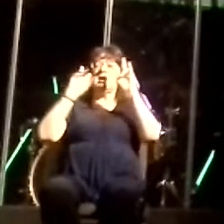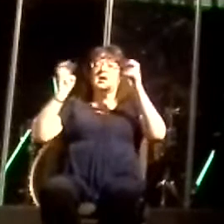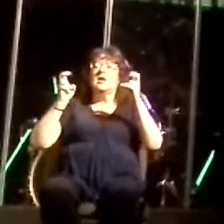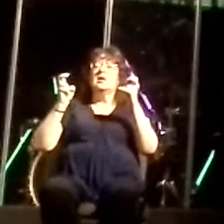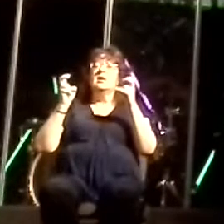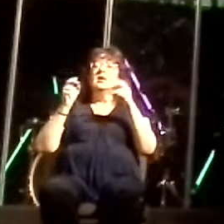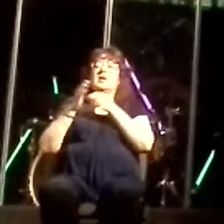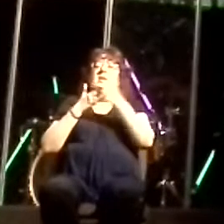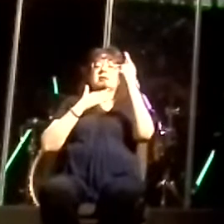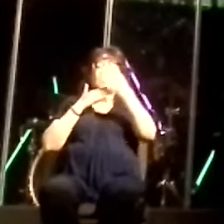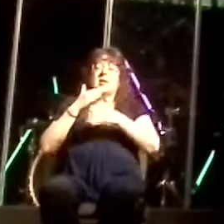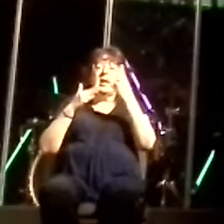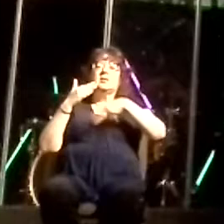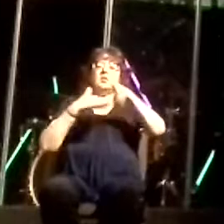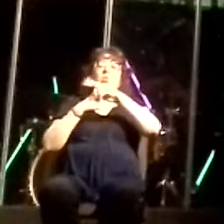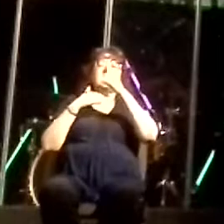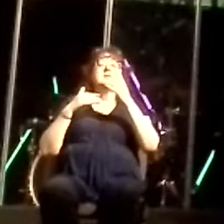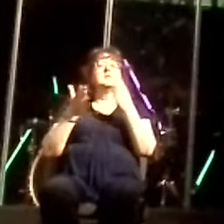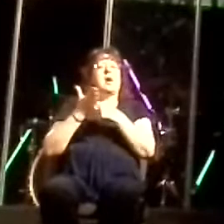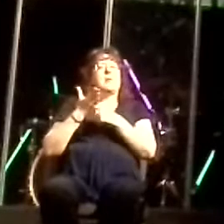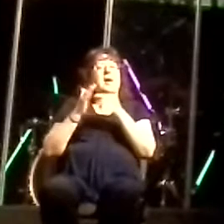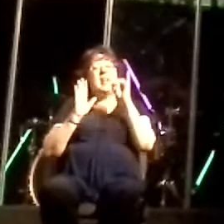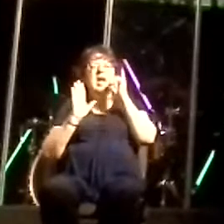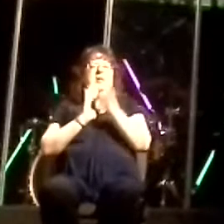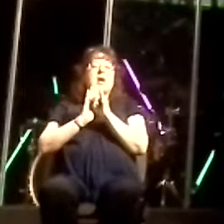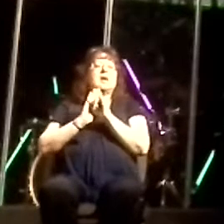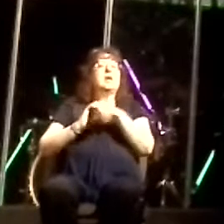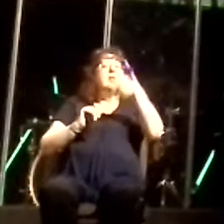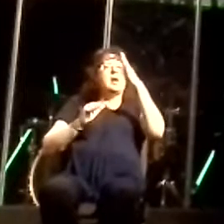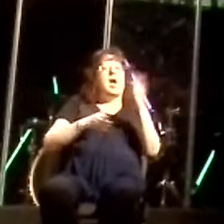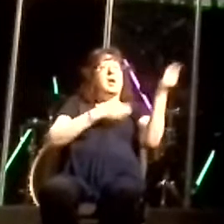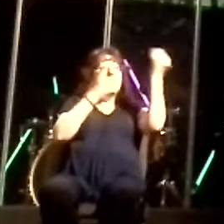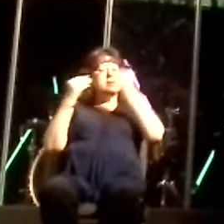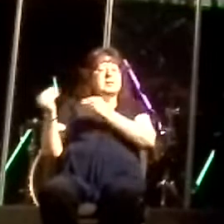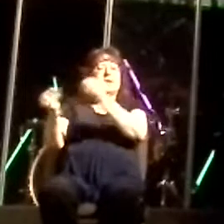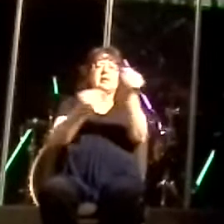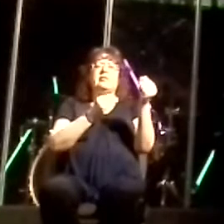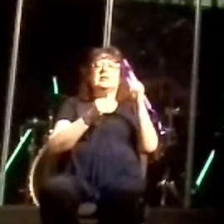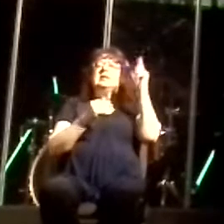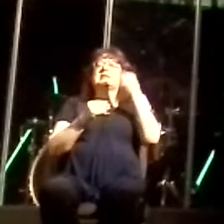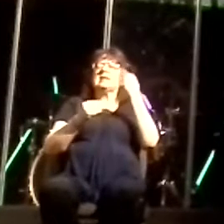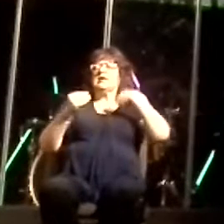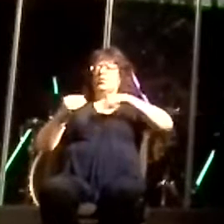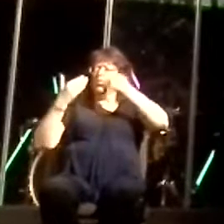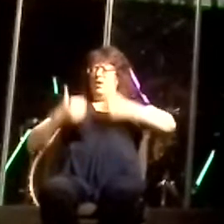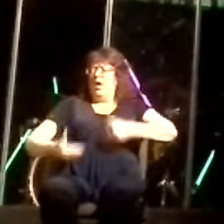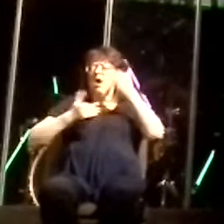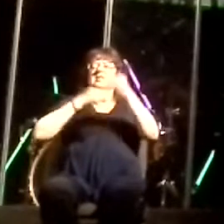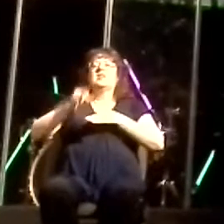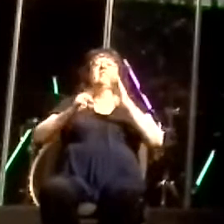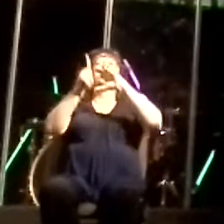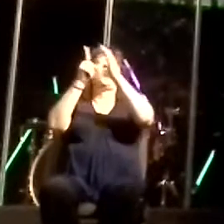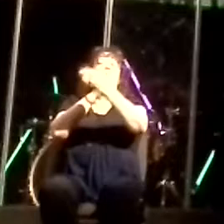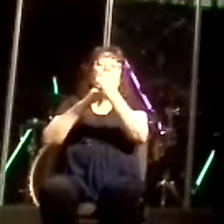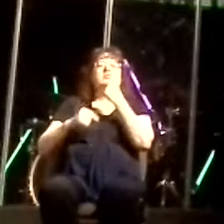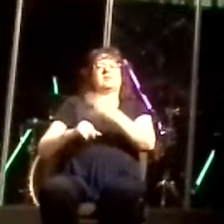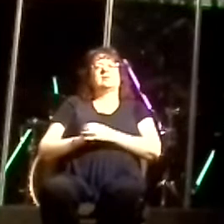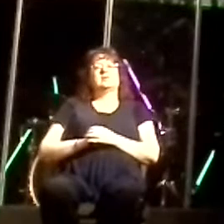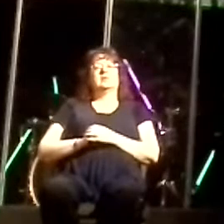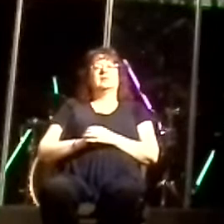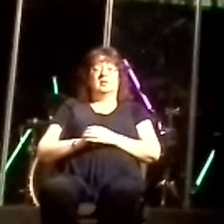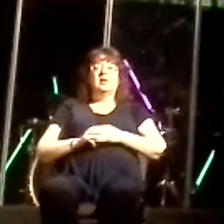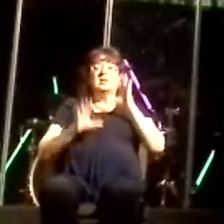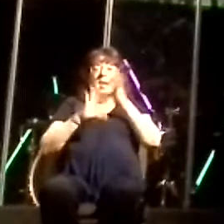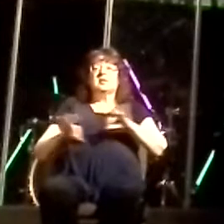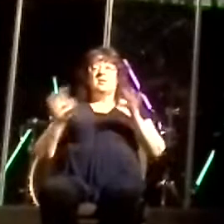will. And next weekend, the weekend after, we're going to talk more about this identity that God has given us and who he says that we are versus what the culture says that we are. I think